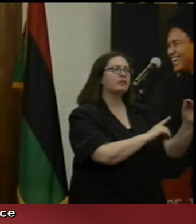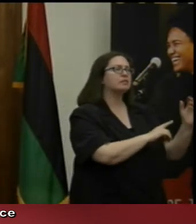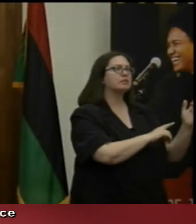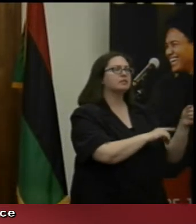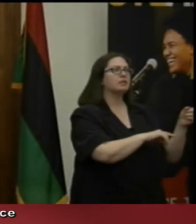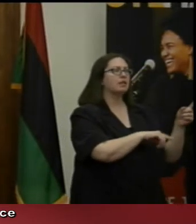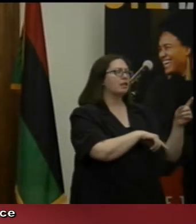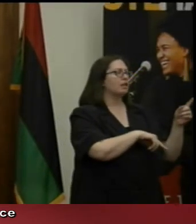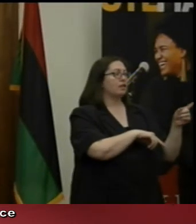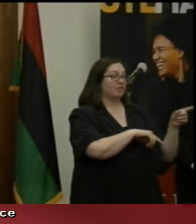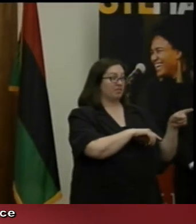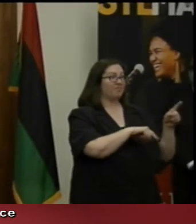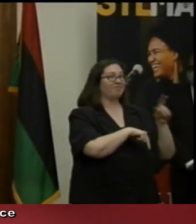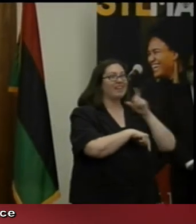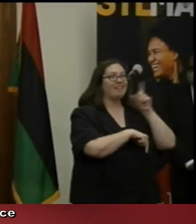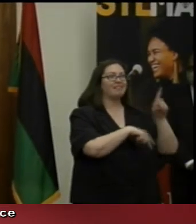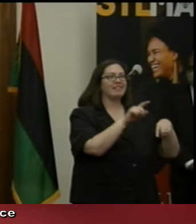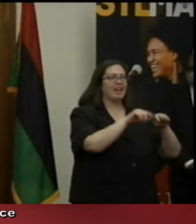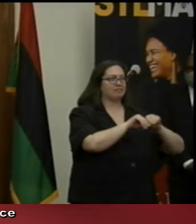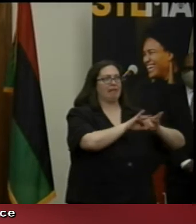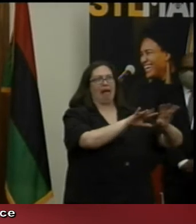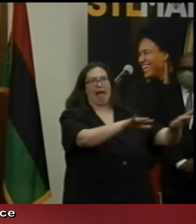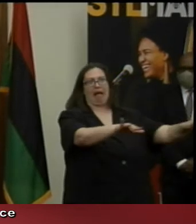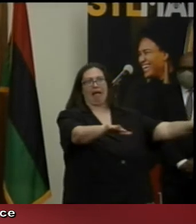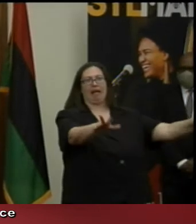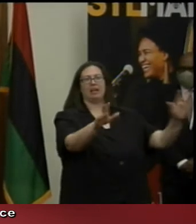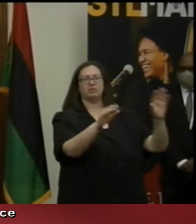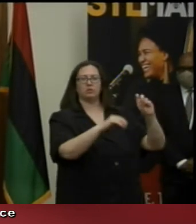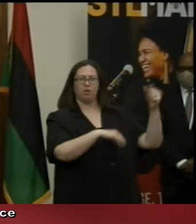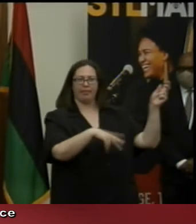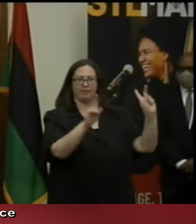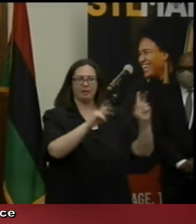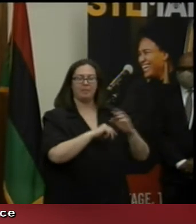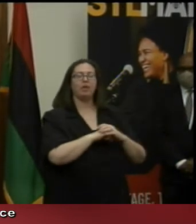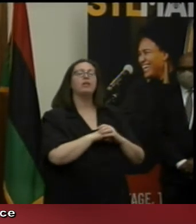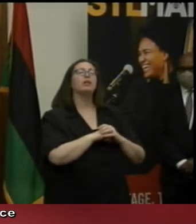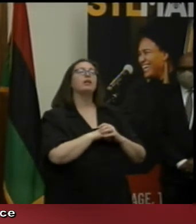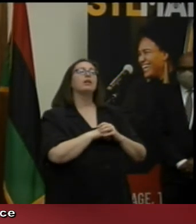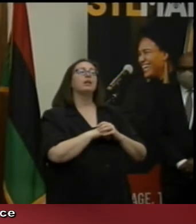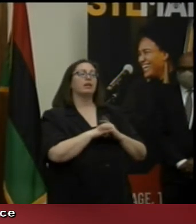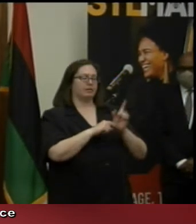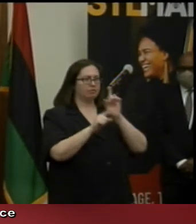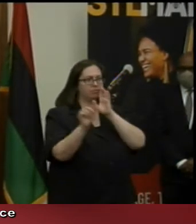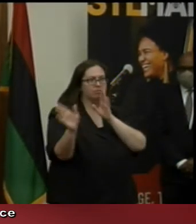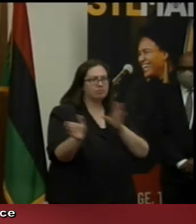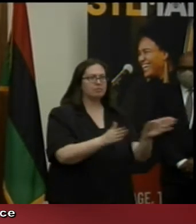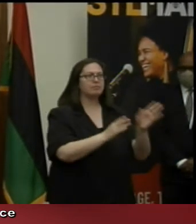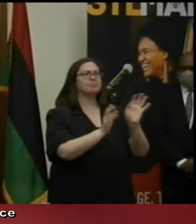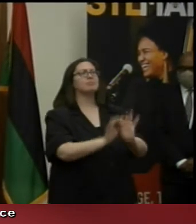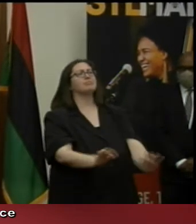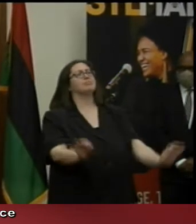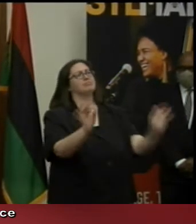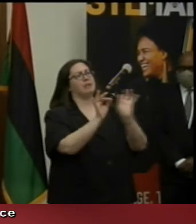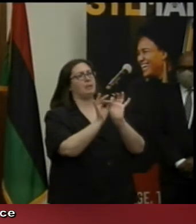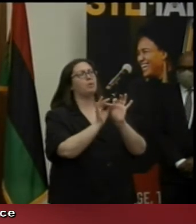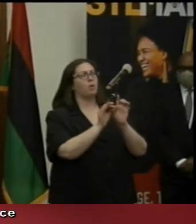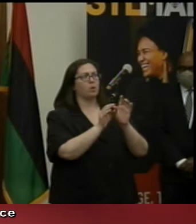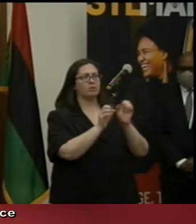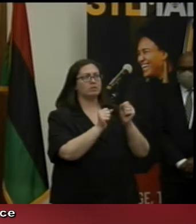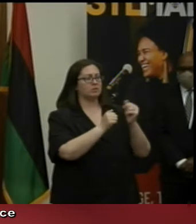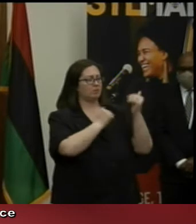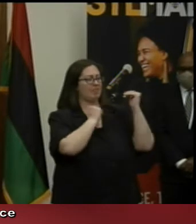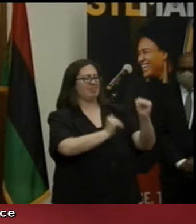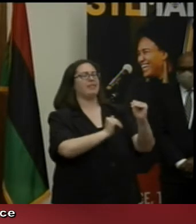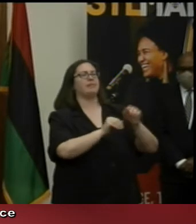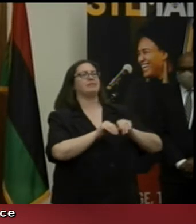to actually transmit the virus to others. These strategies are really important, again, to slow the spread of COVID-19 in